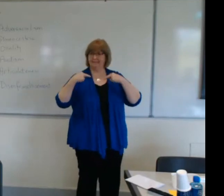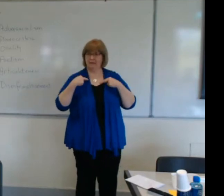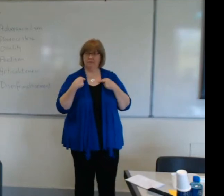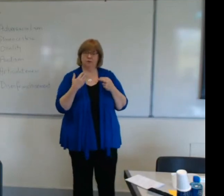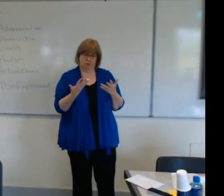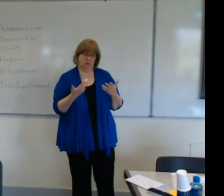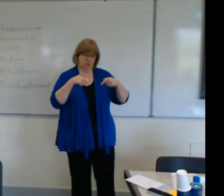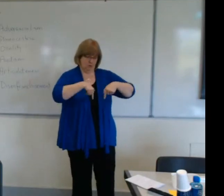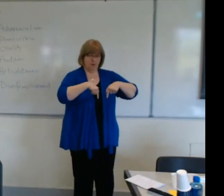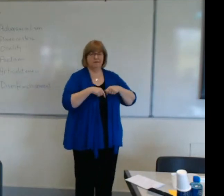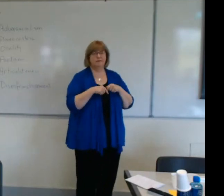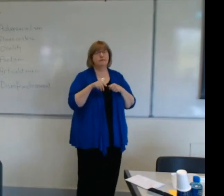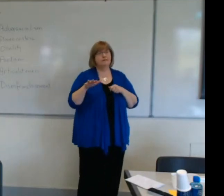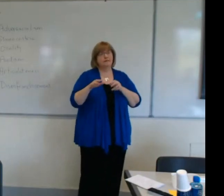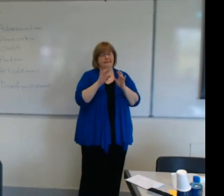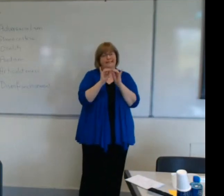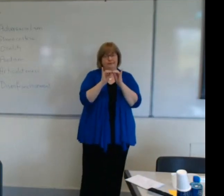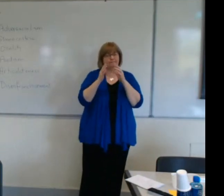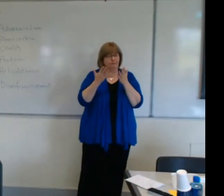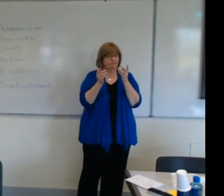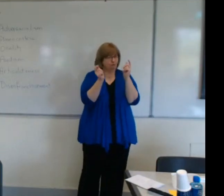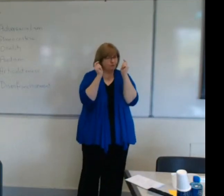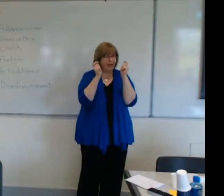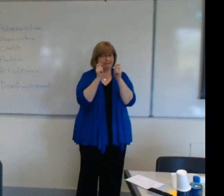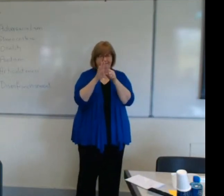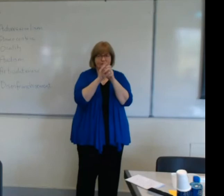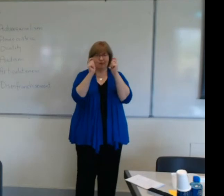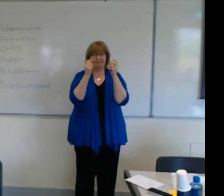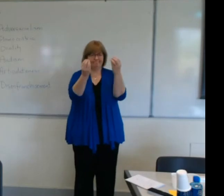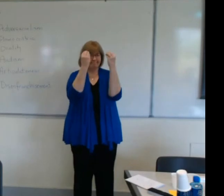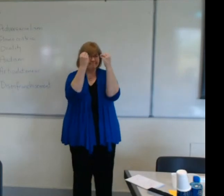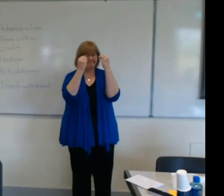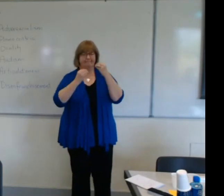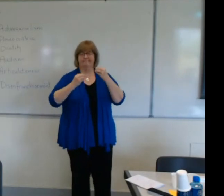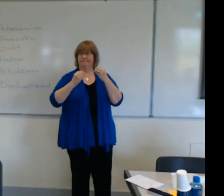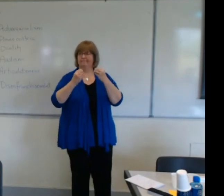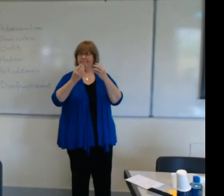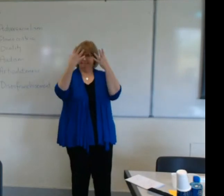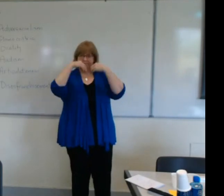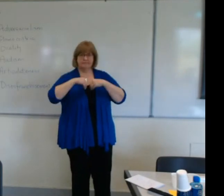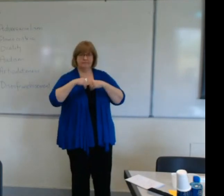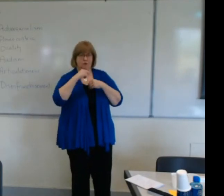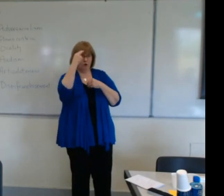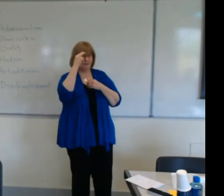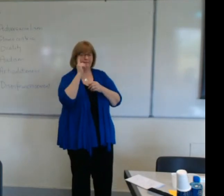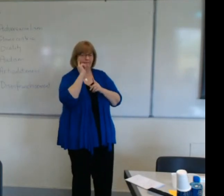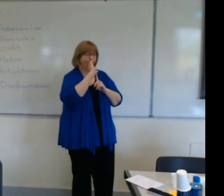language. So here in Ireland, we have the training of interpreters, we have